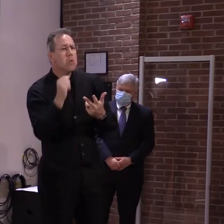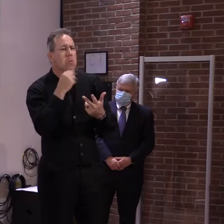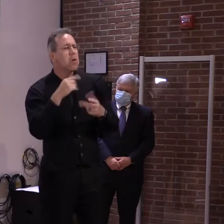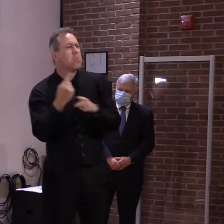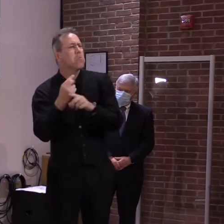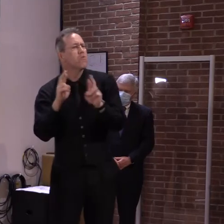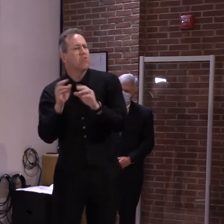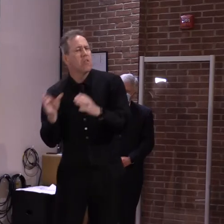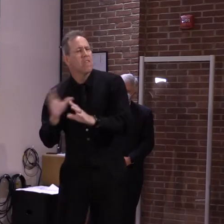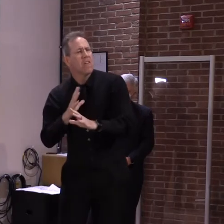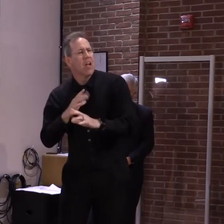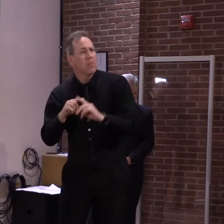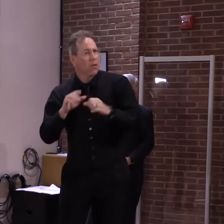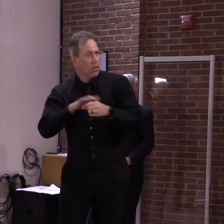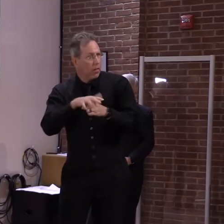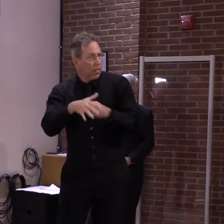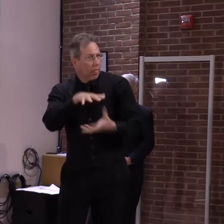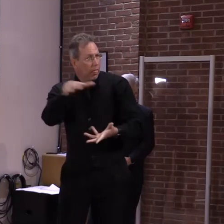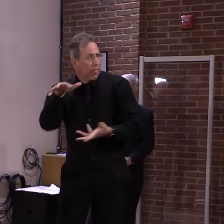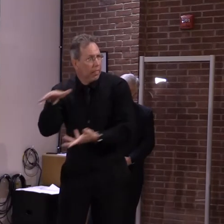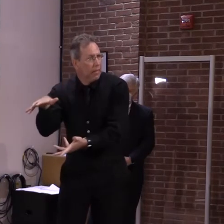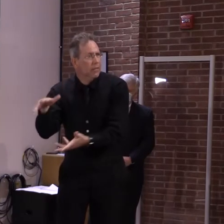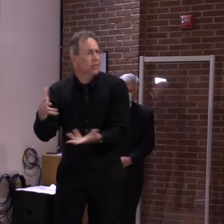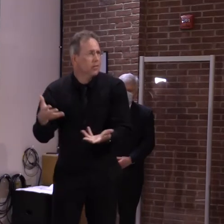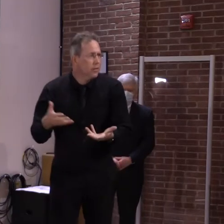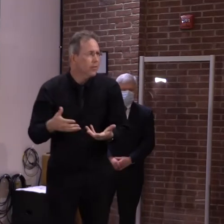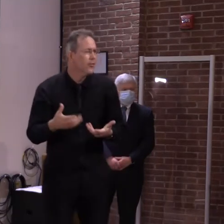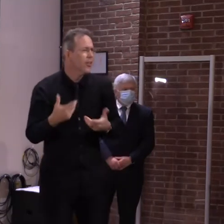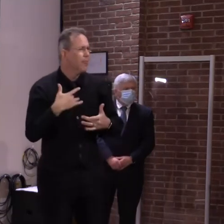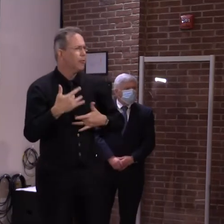factor for some of the providers.